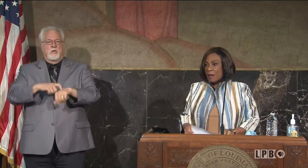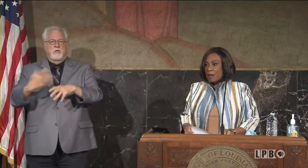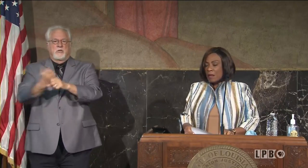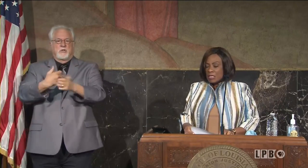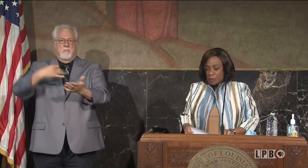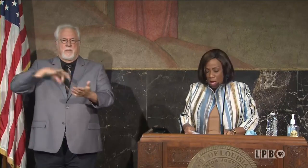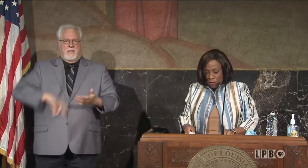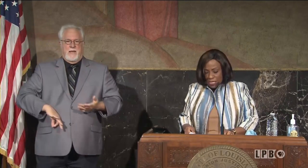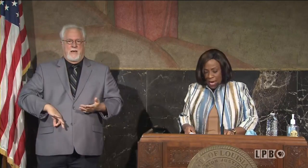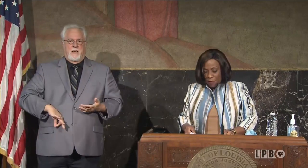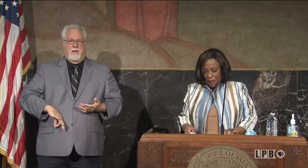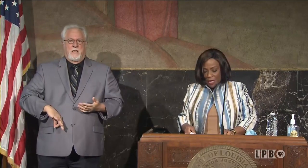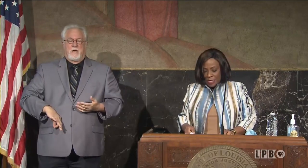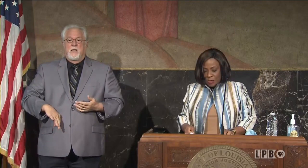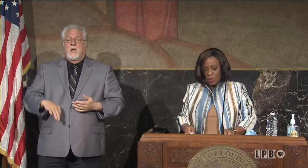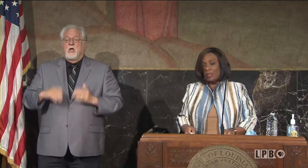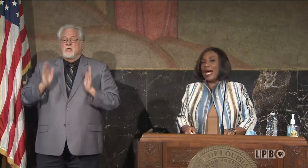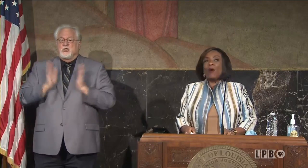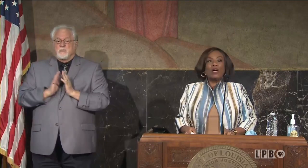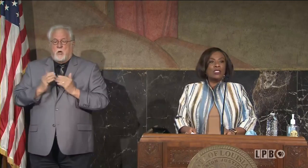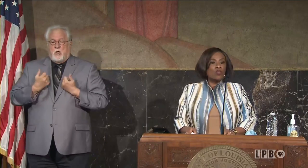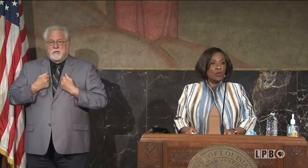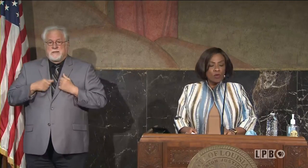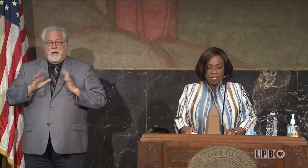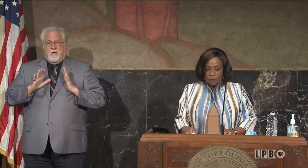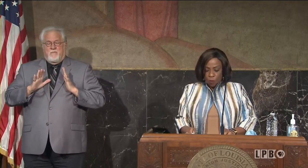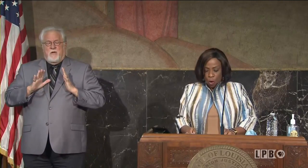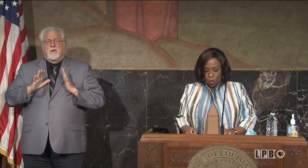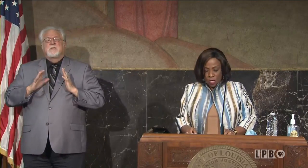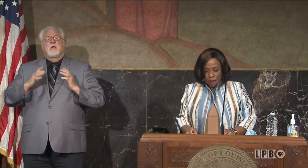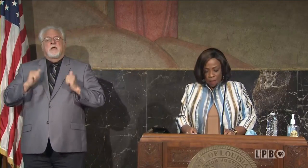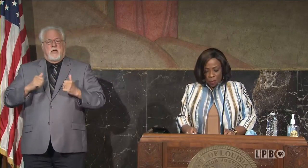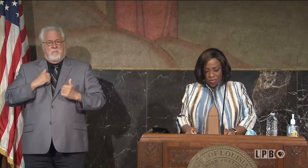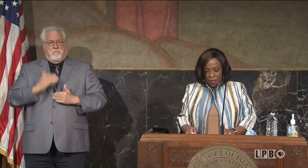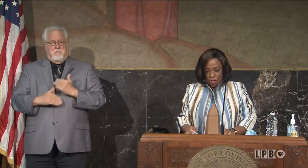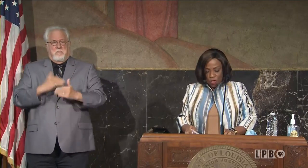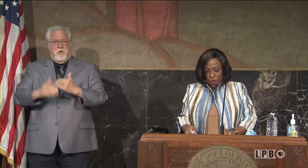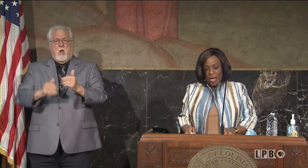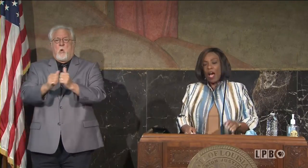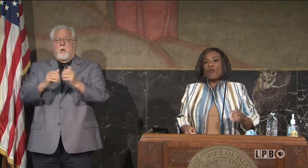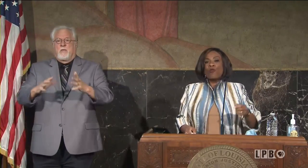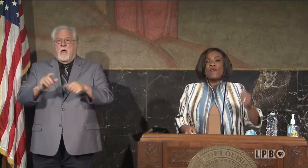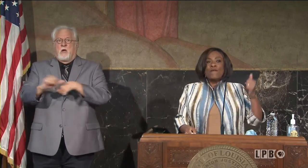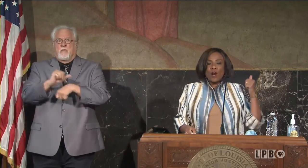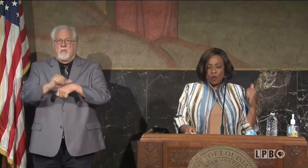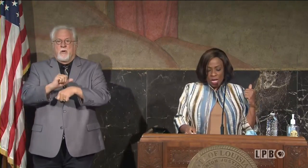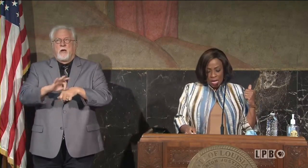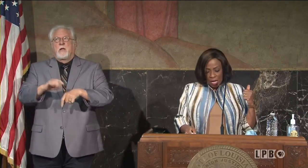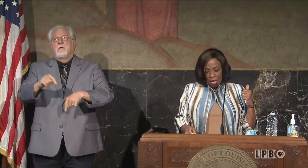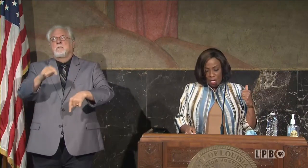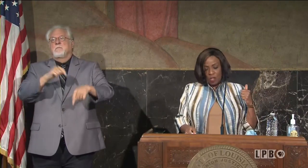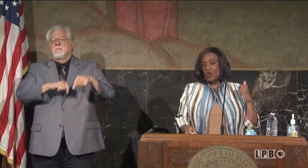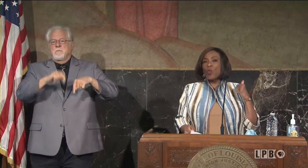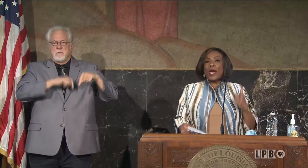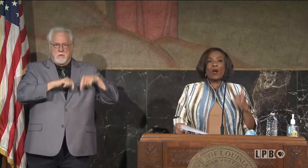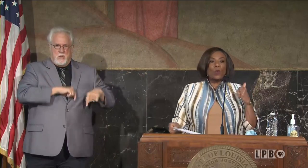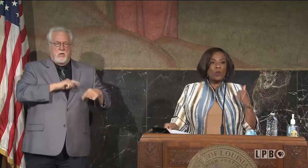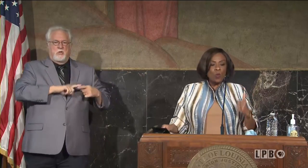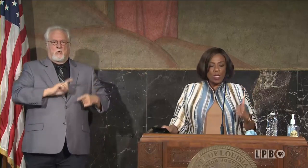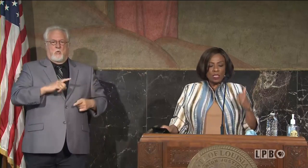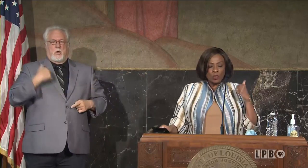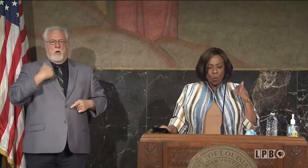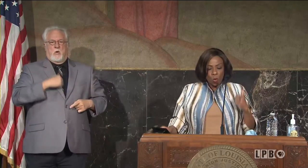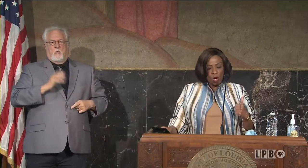gain. Small sacrifices will allow us to progress forward without the threat of reverting to where